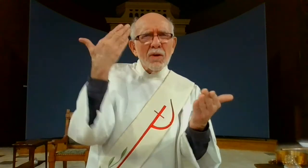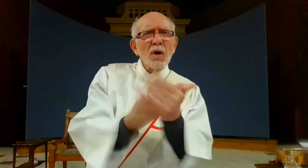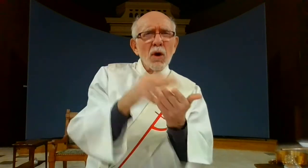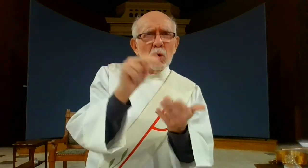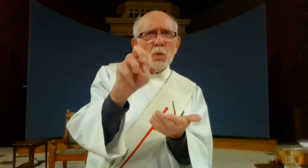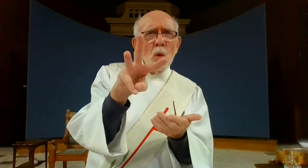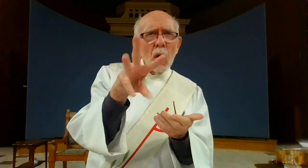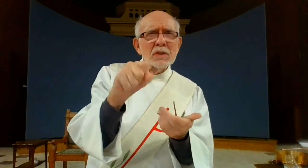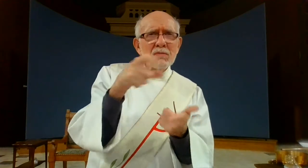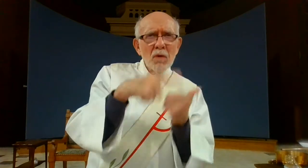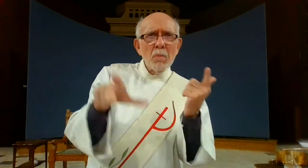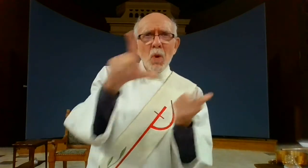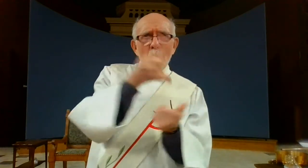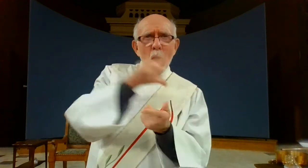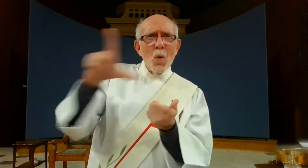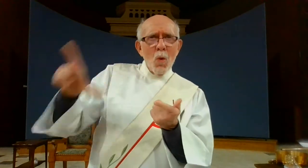The Gospel of the Lord.